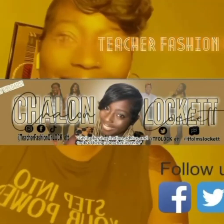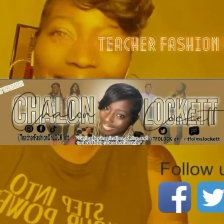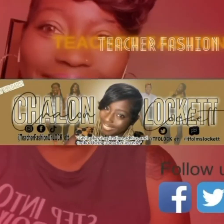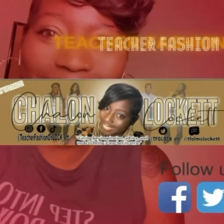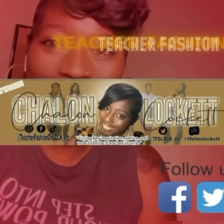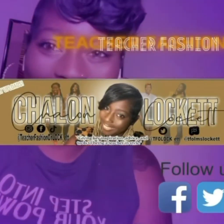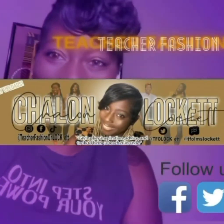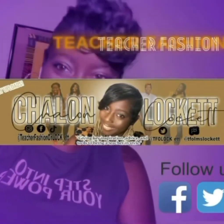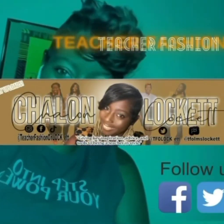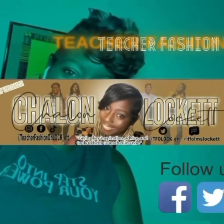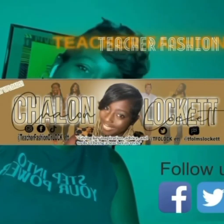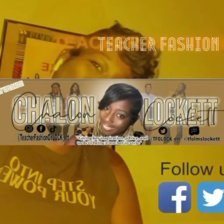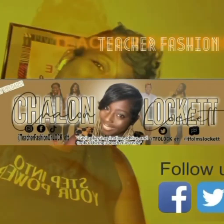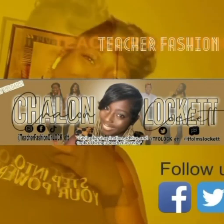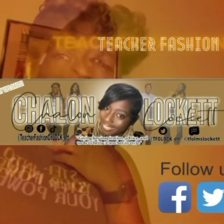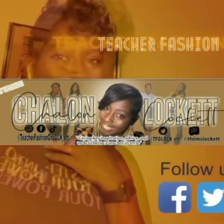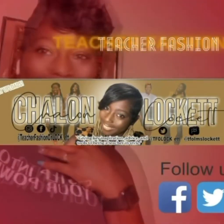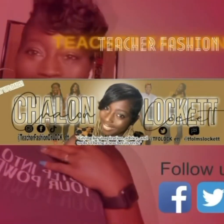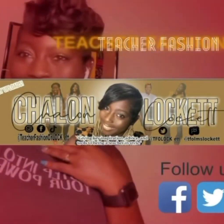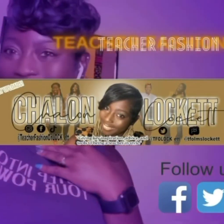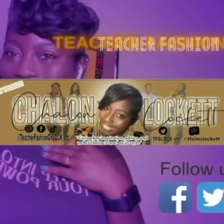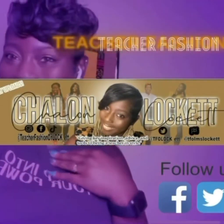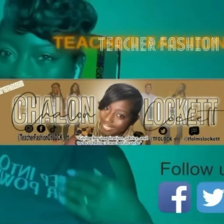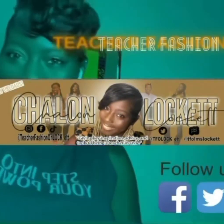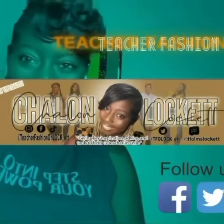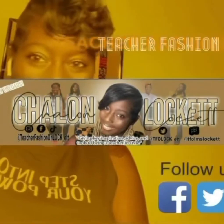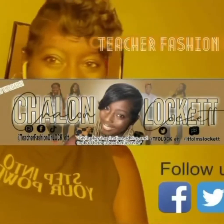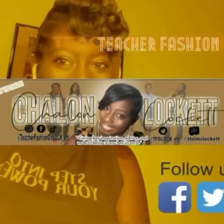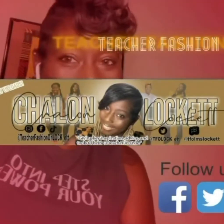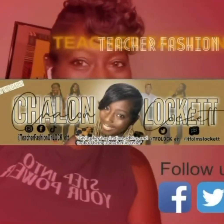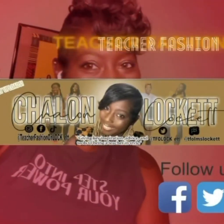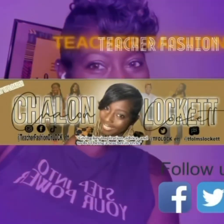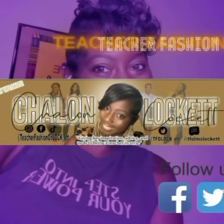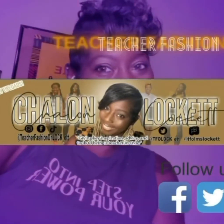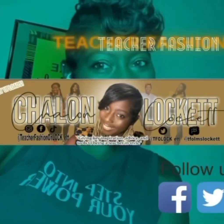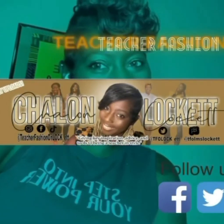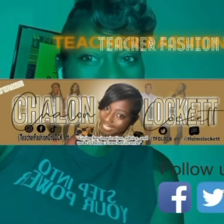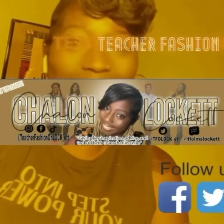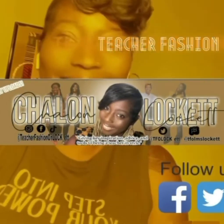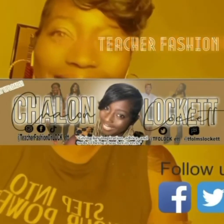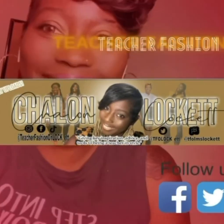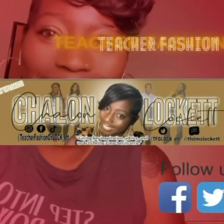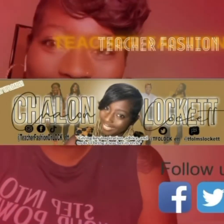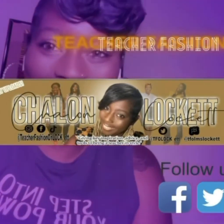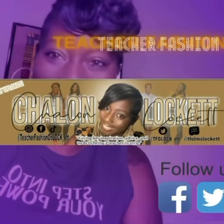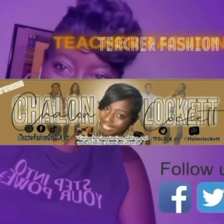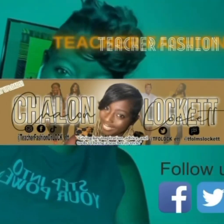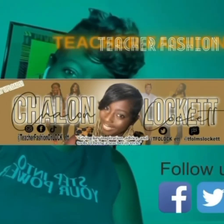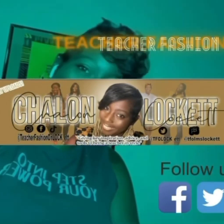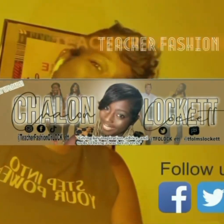and TikTok at Teacher Fashion on Lock_ETC.